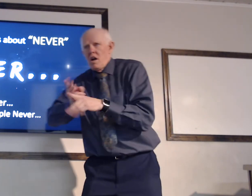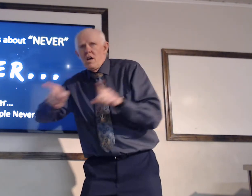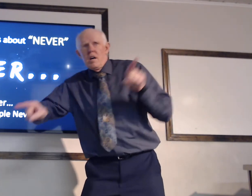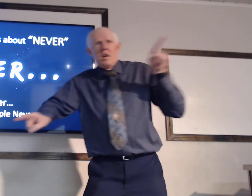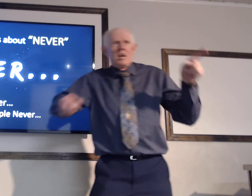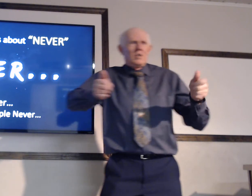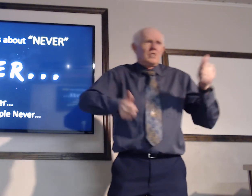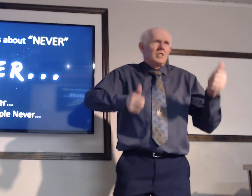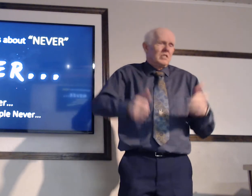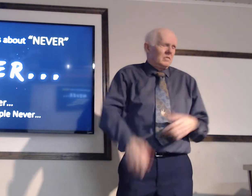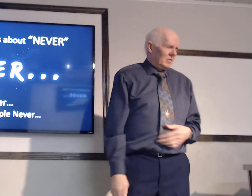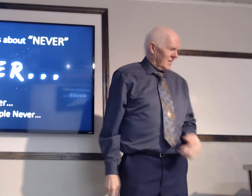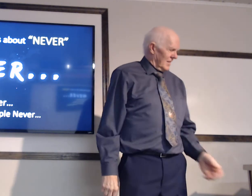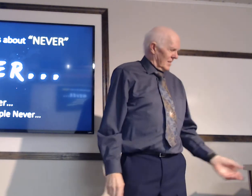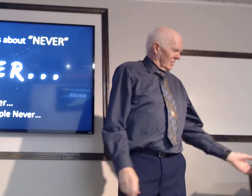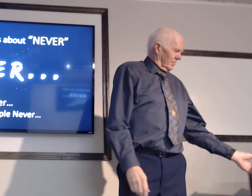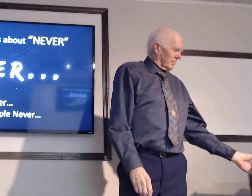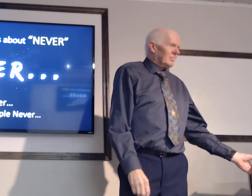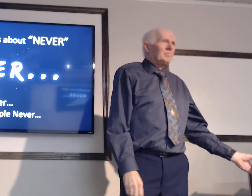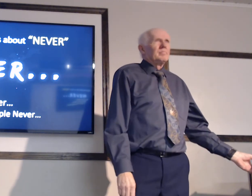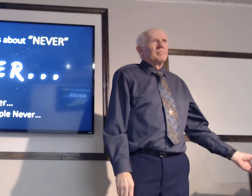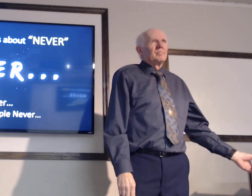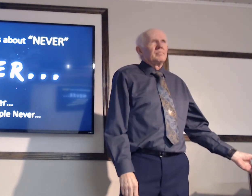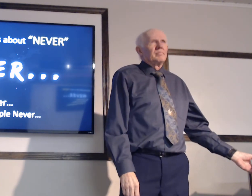God and the world are all different.